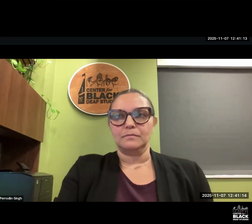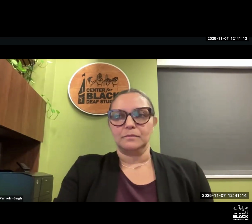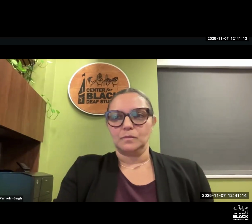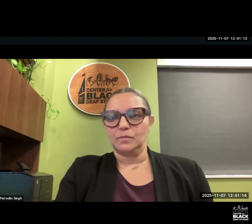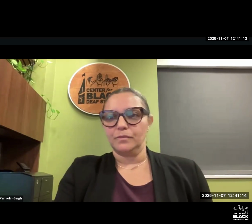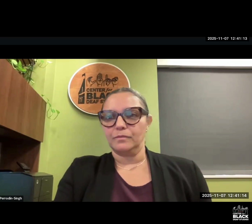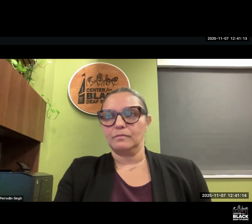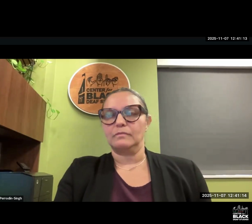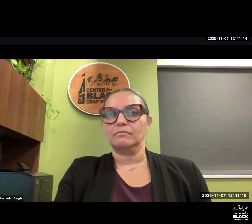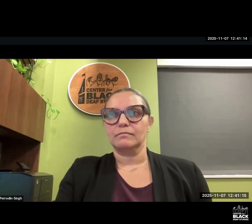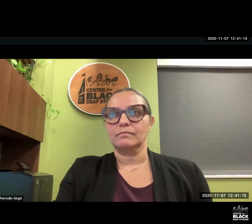Next slide, please.